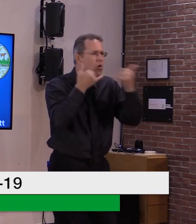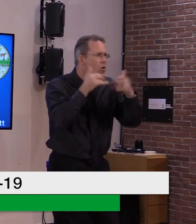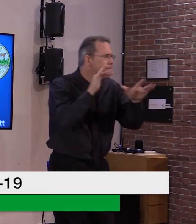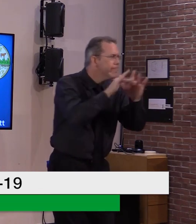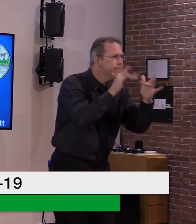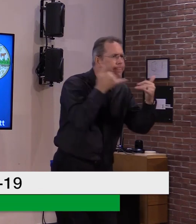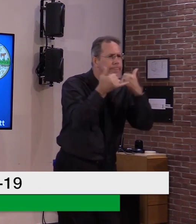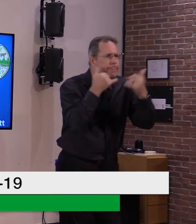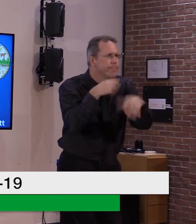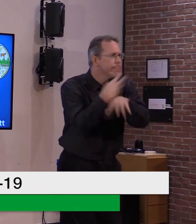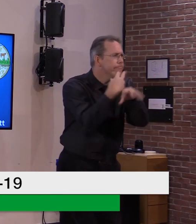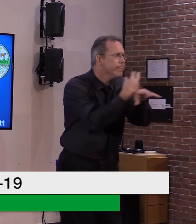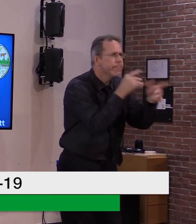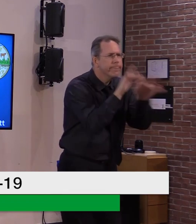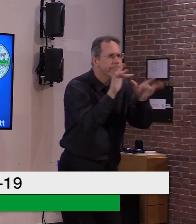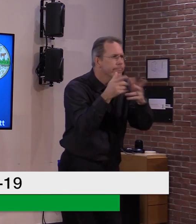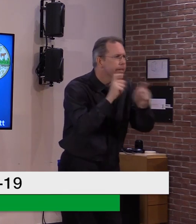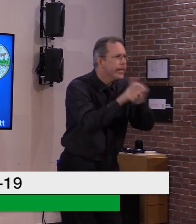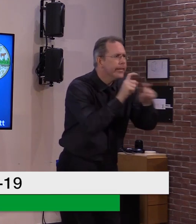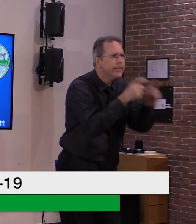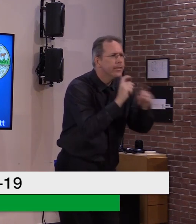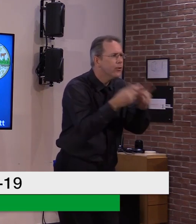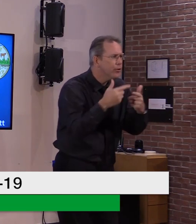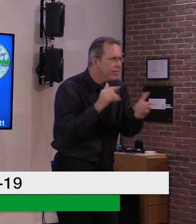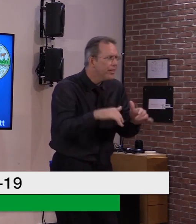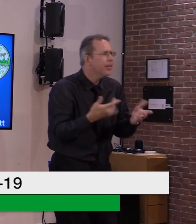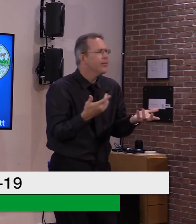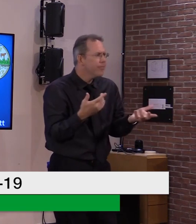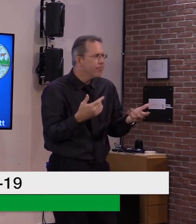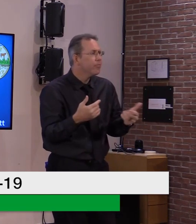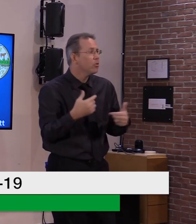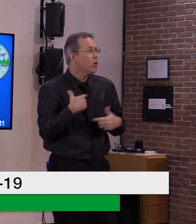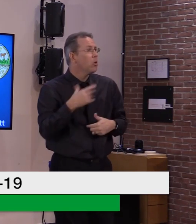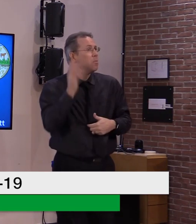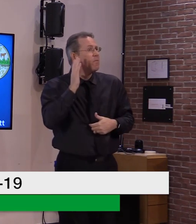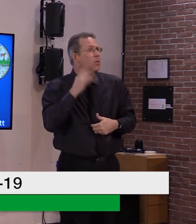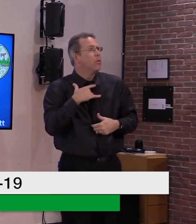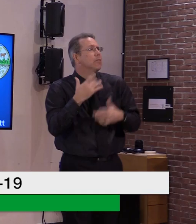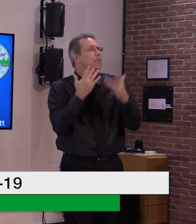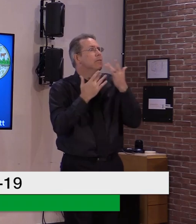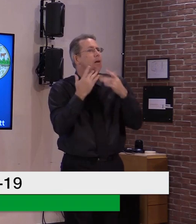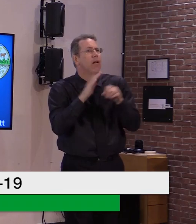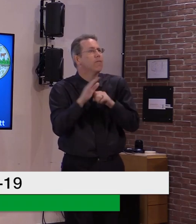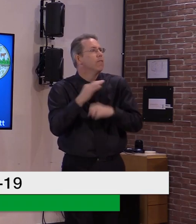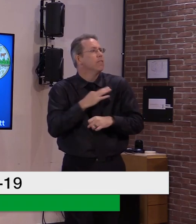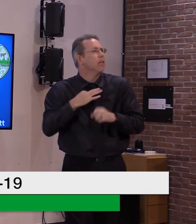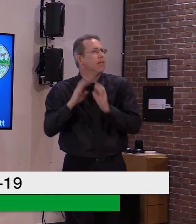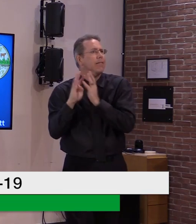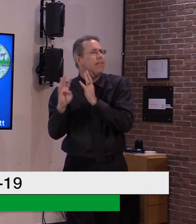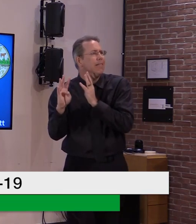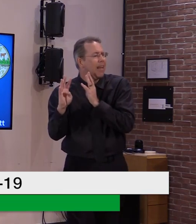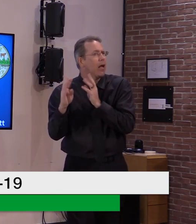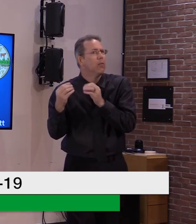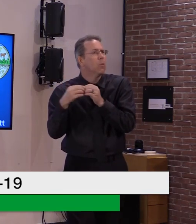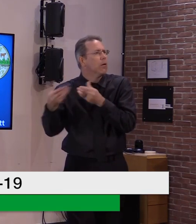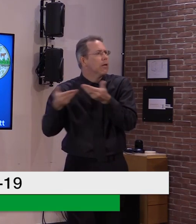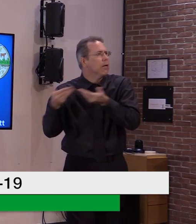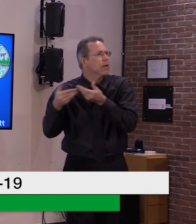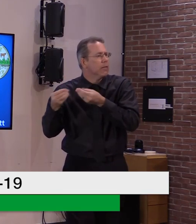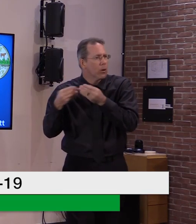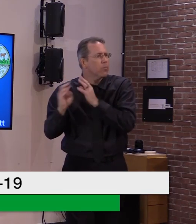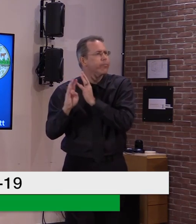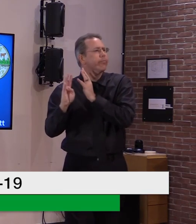but we were you know admittedly uh stretched to our capacity when we had that that big surge in the